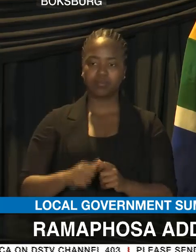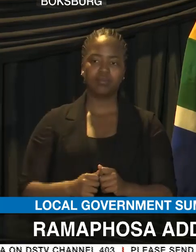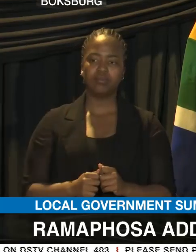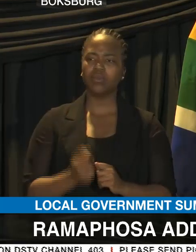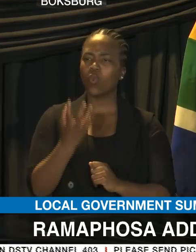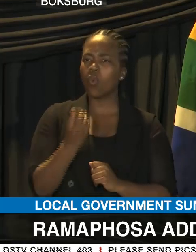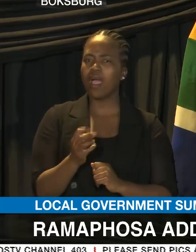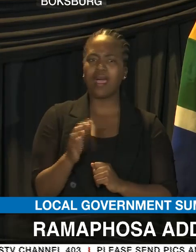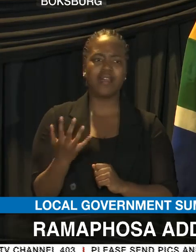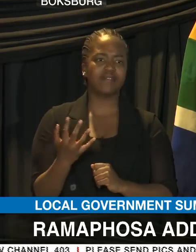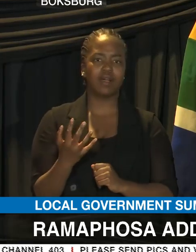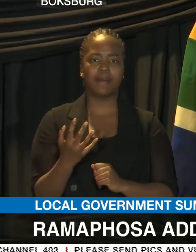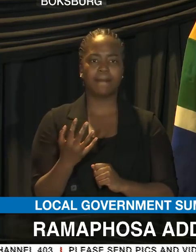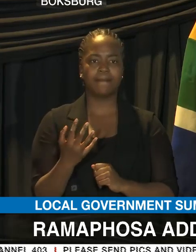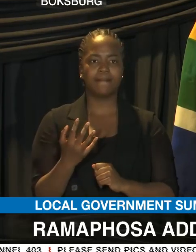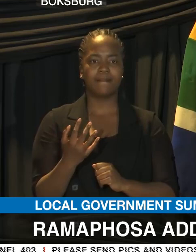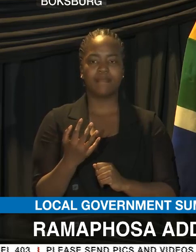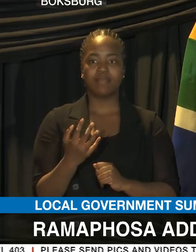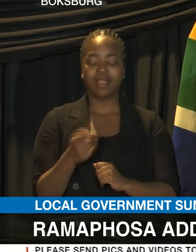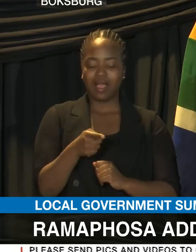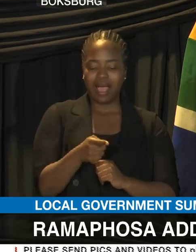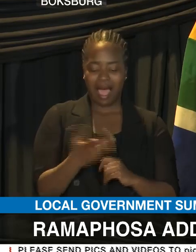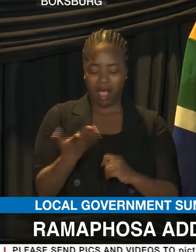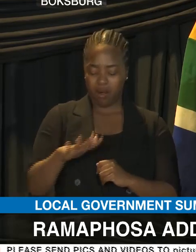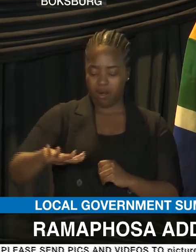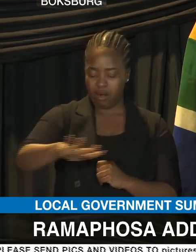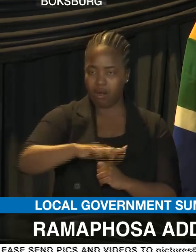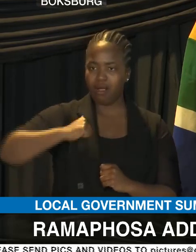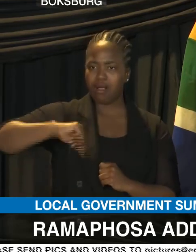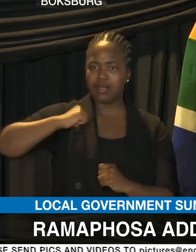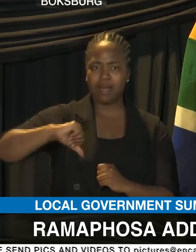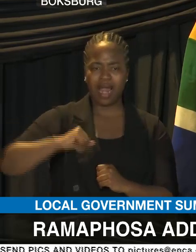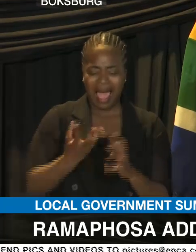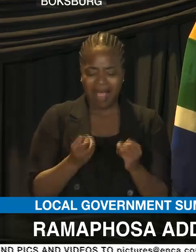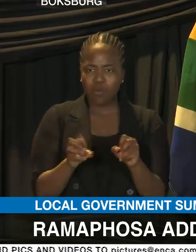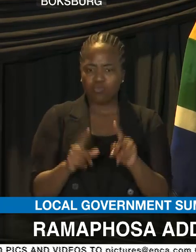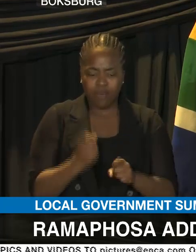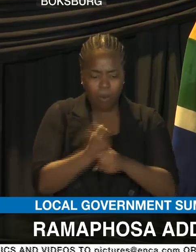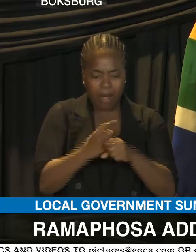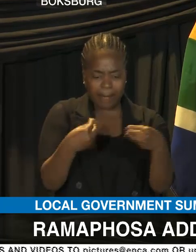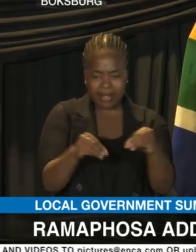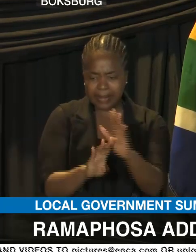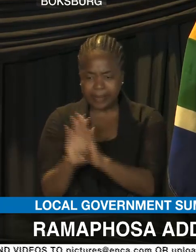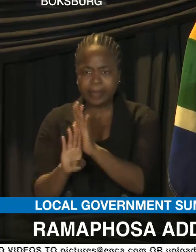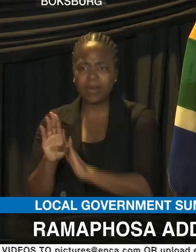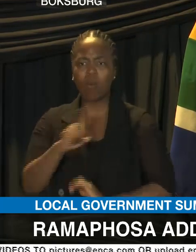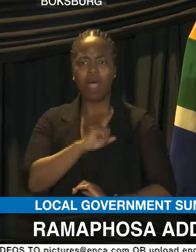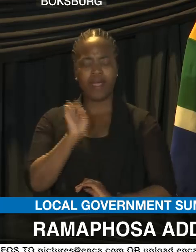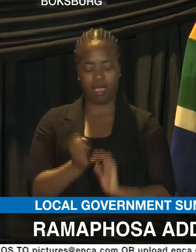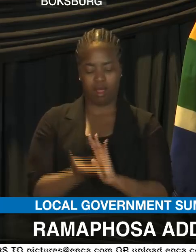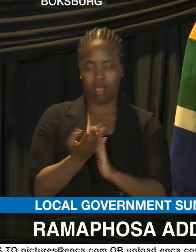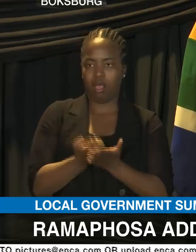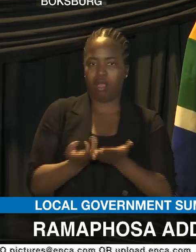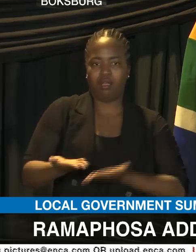to local economic development. And we do so in a more focused manner, in a